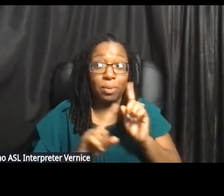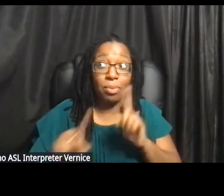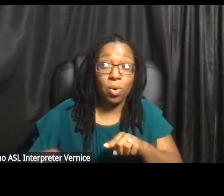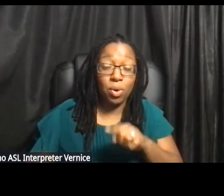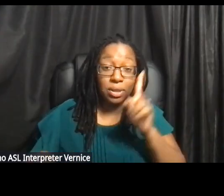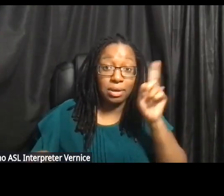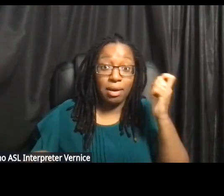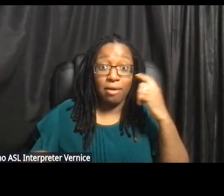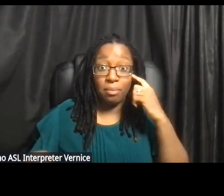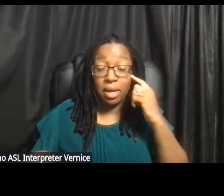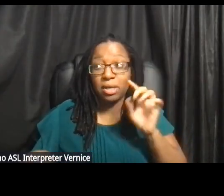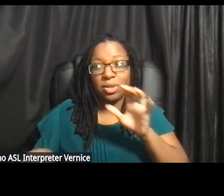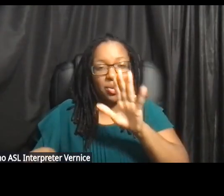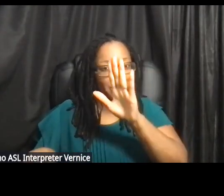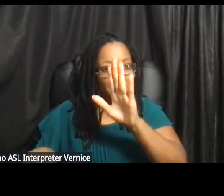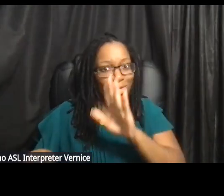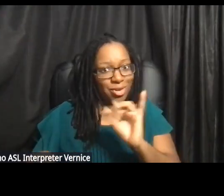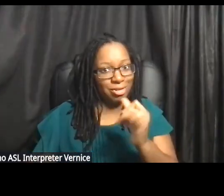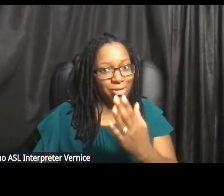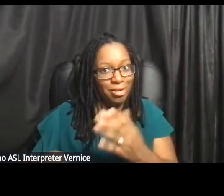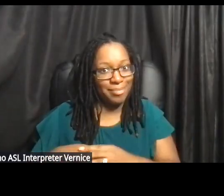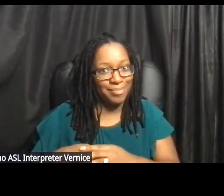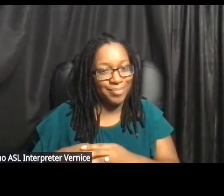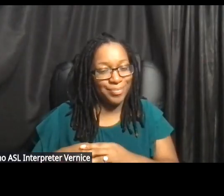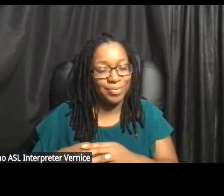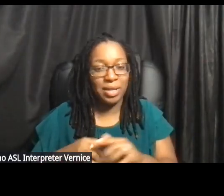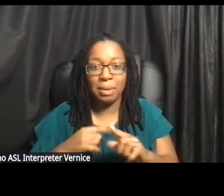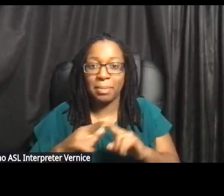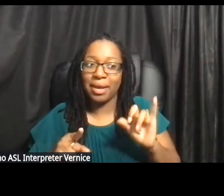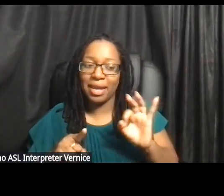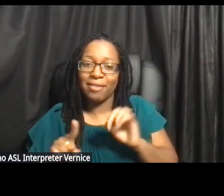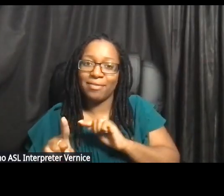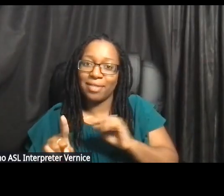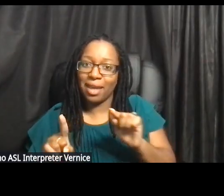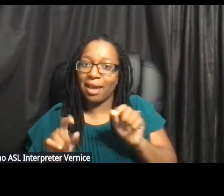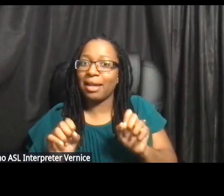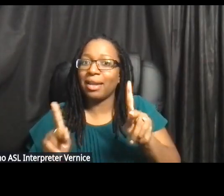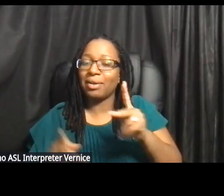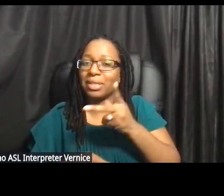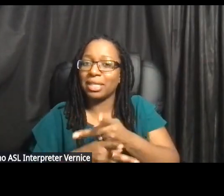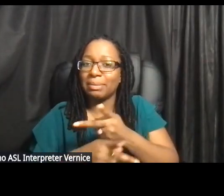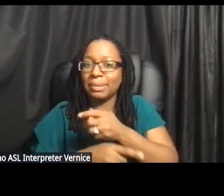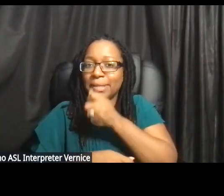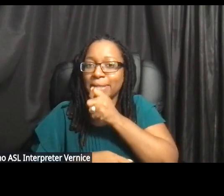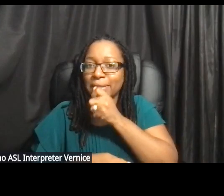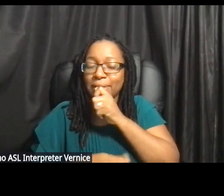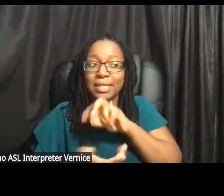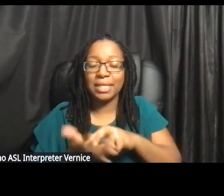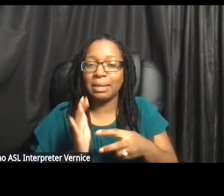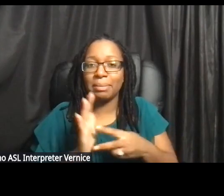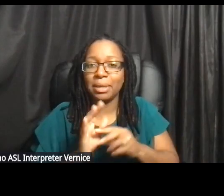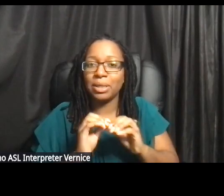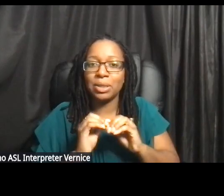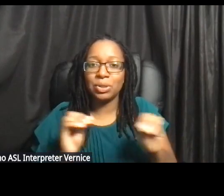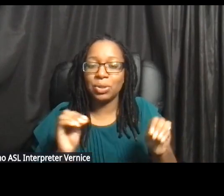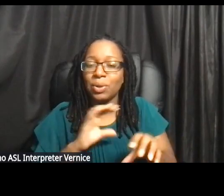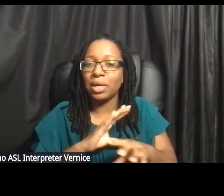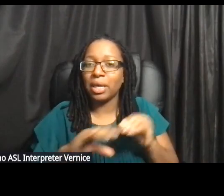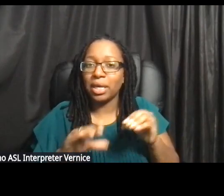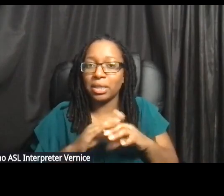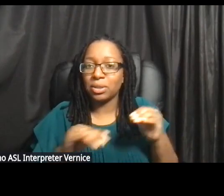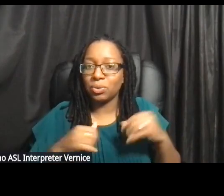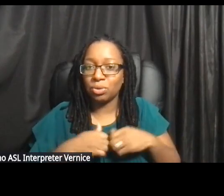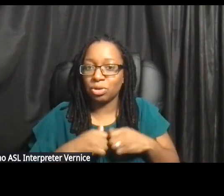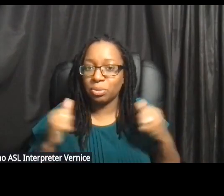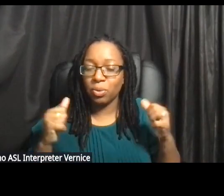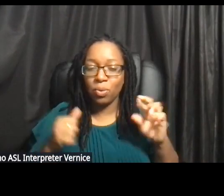that they're doing a great job. But if they're allowed to keep their source code secret, that means there's little to no external transparency or oversight. And